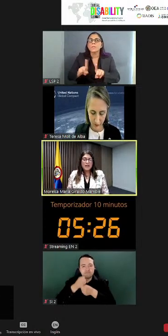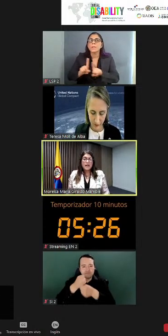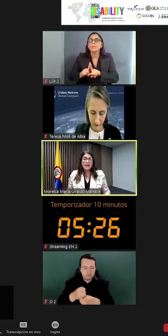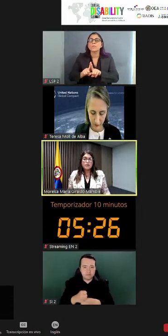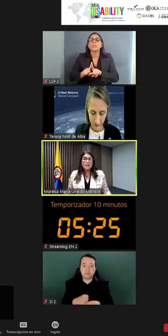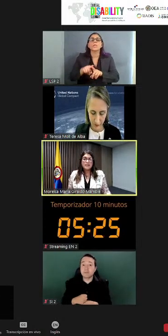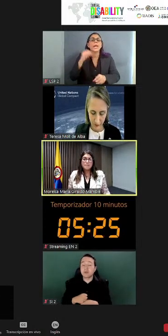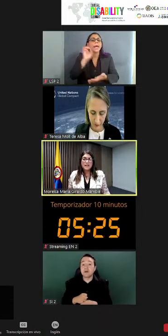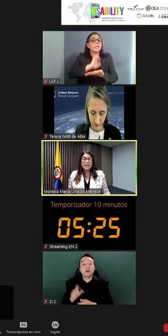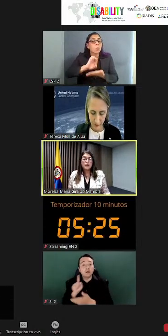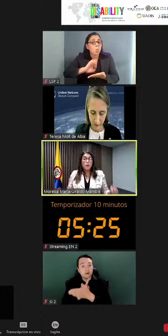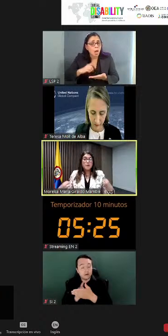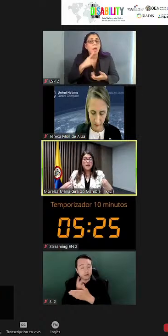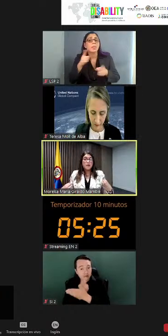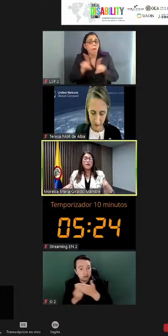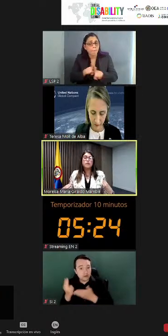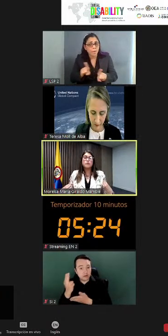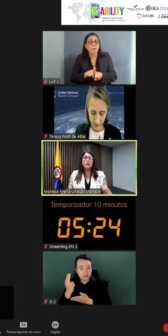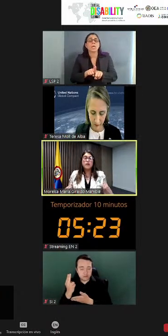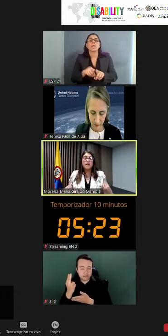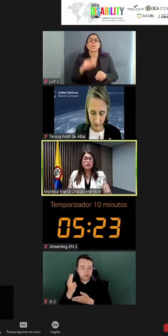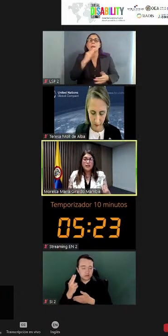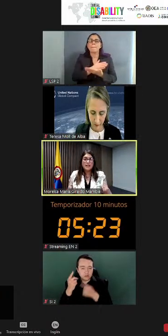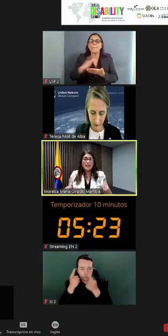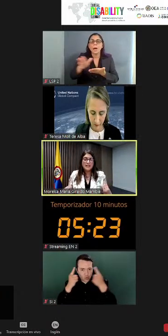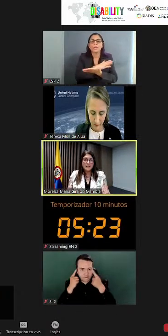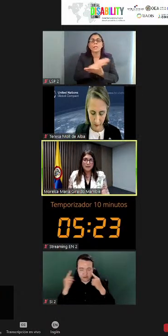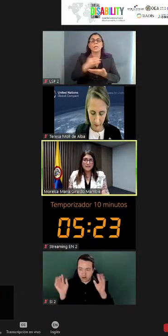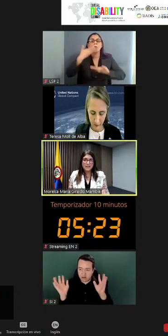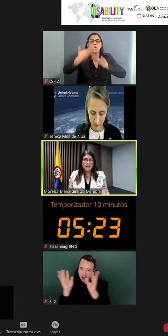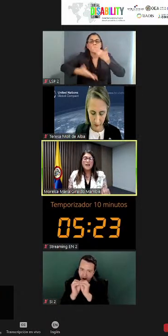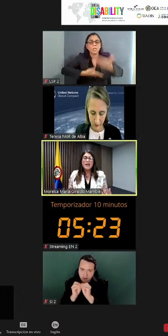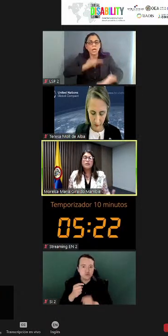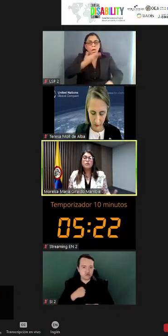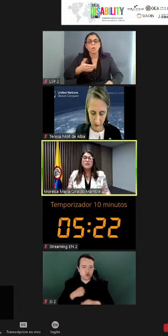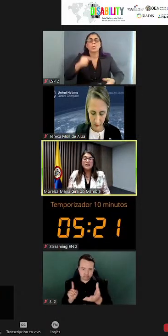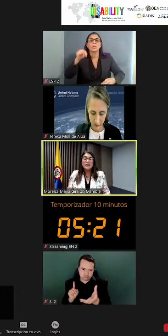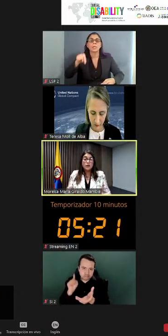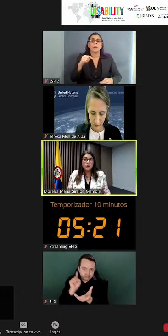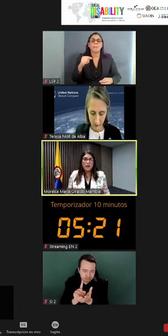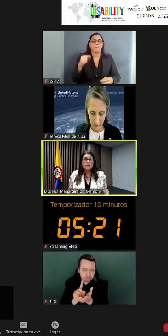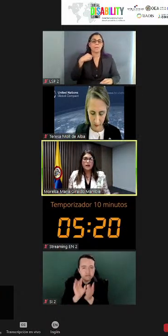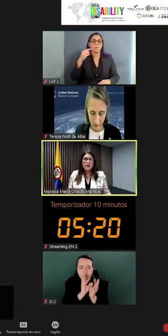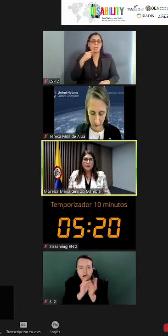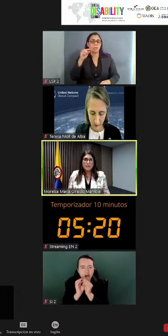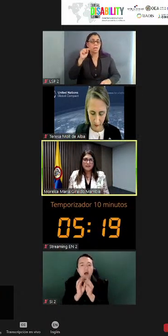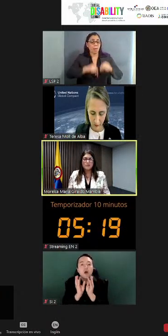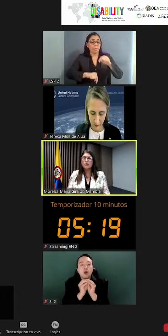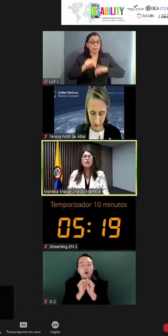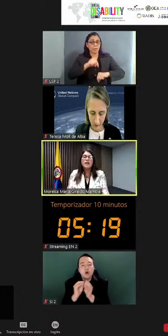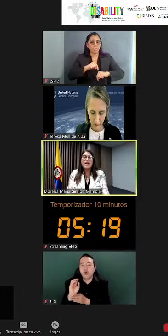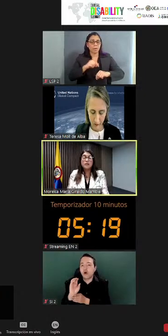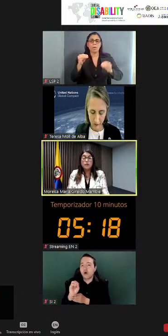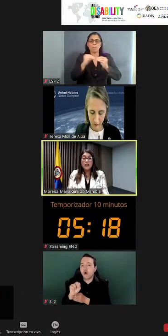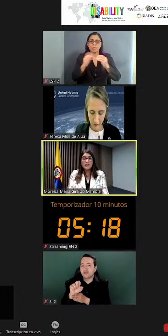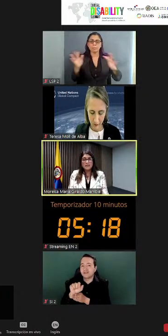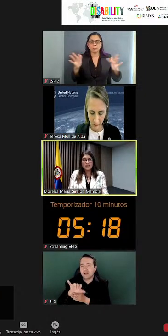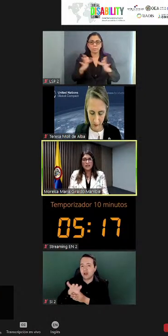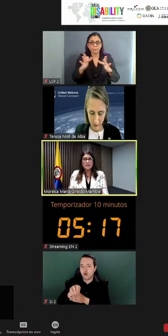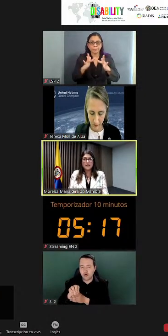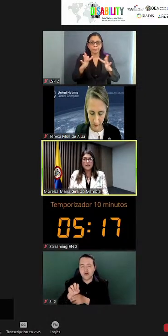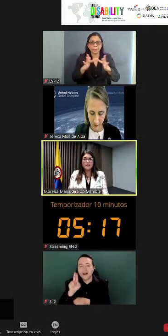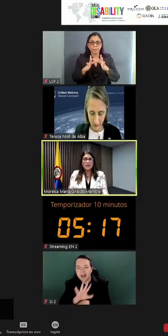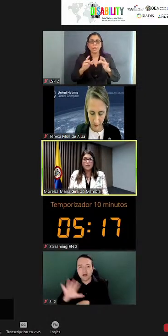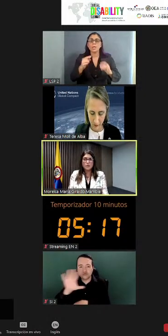representing the academia and they work with me in the national council for disabilities where all of the